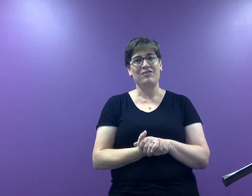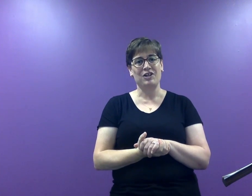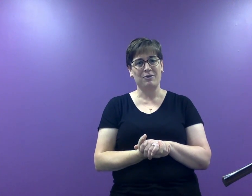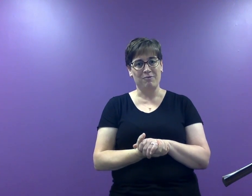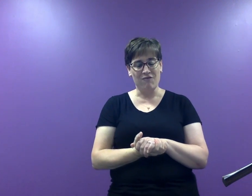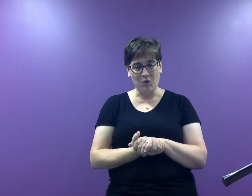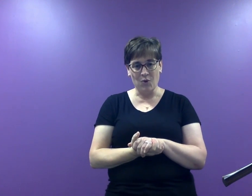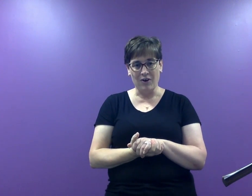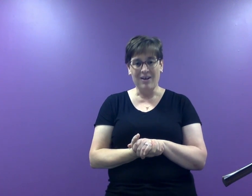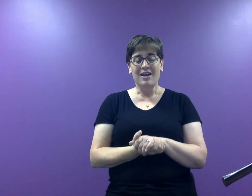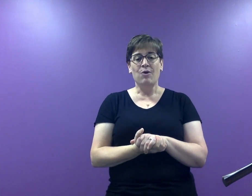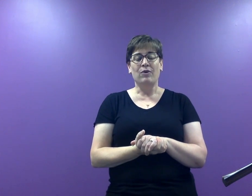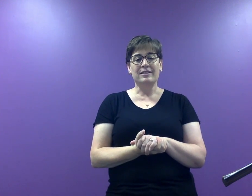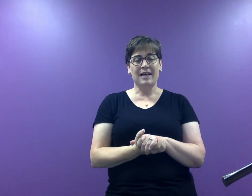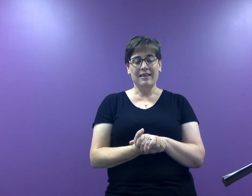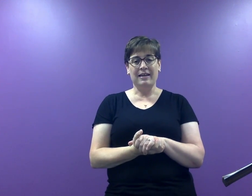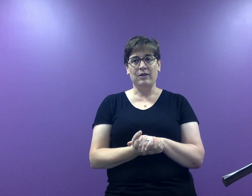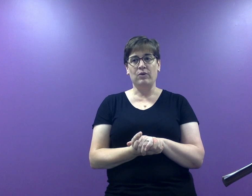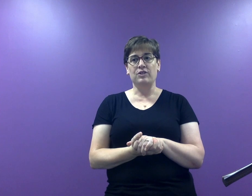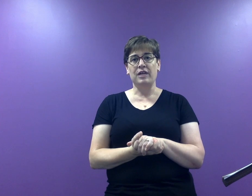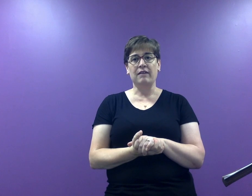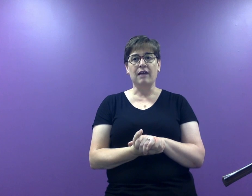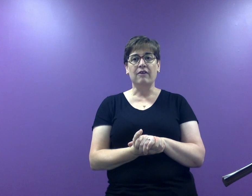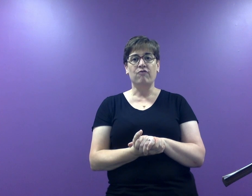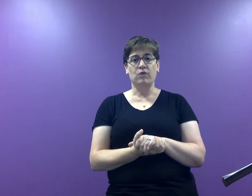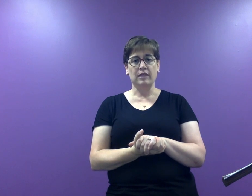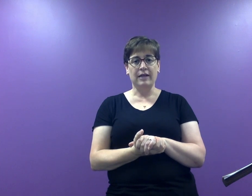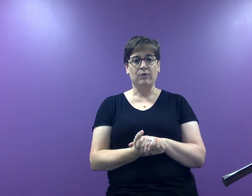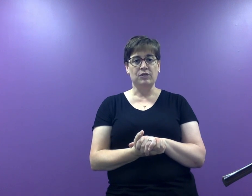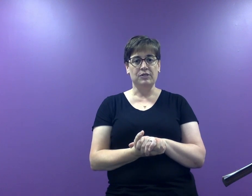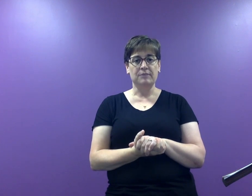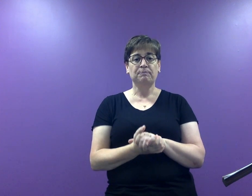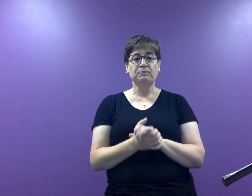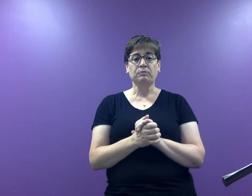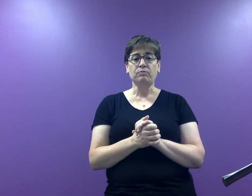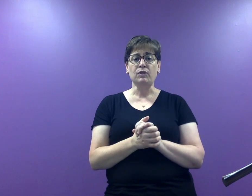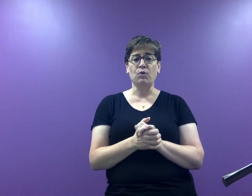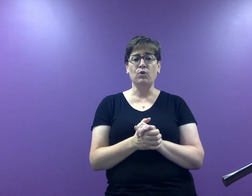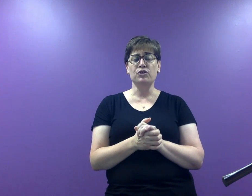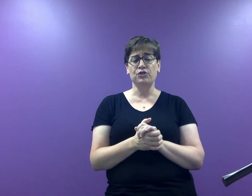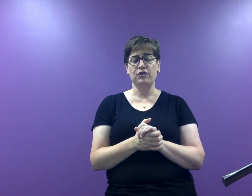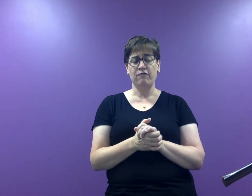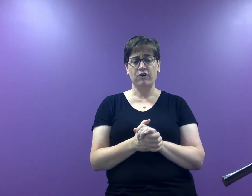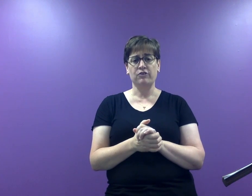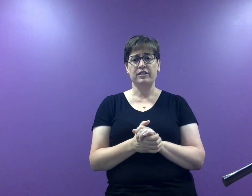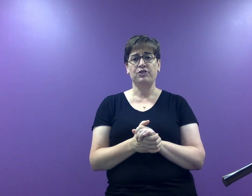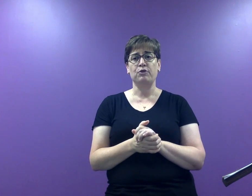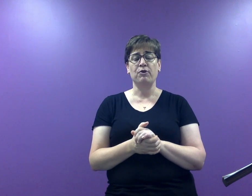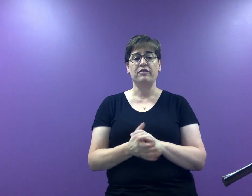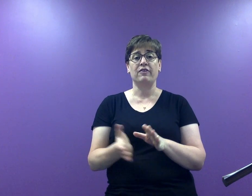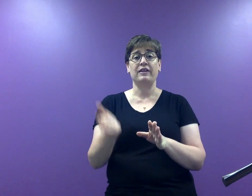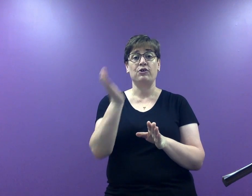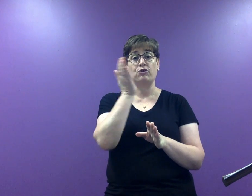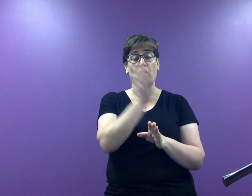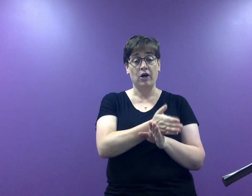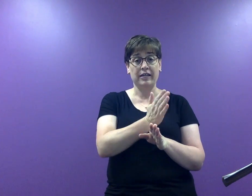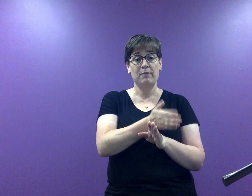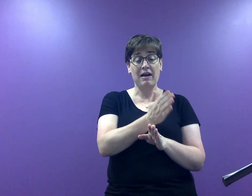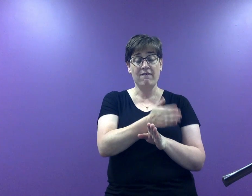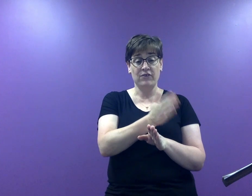shared before, with sign language and a lot of foreign languages, what you do first is you put the thing you're talking about